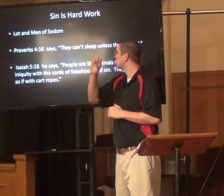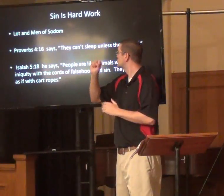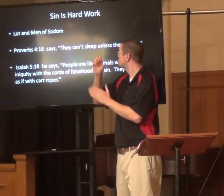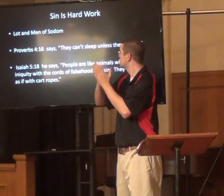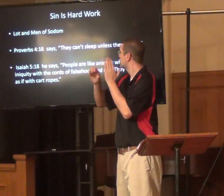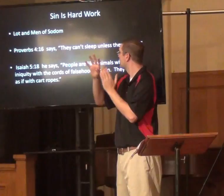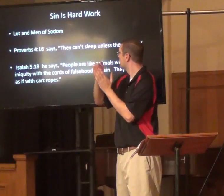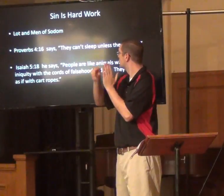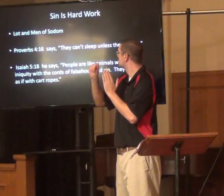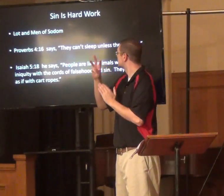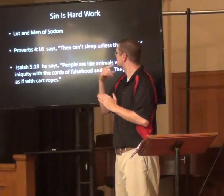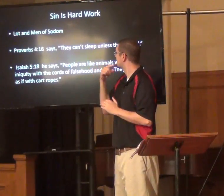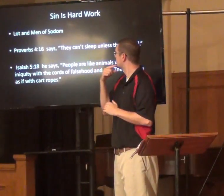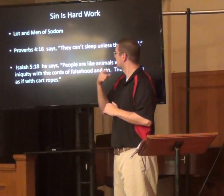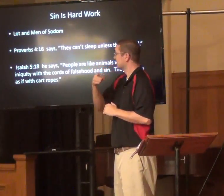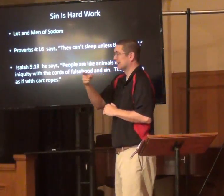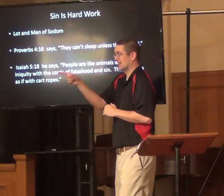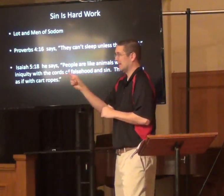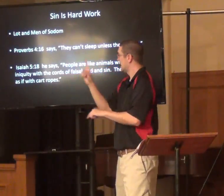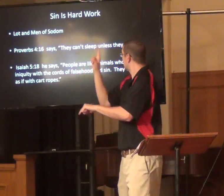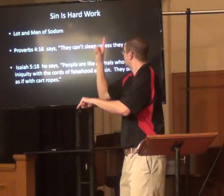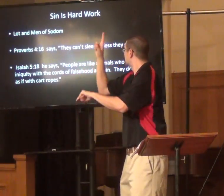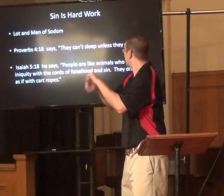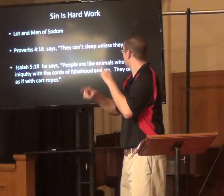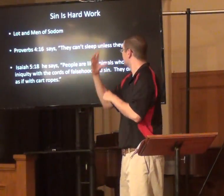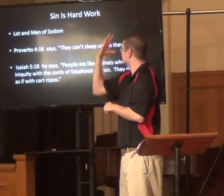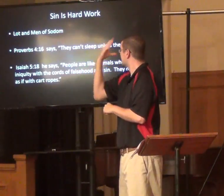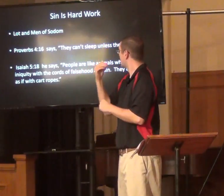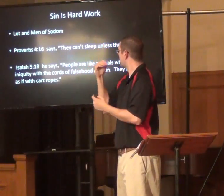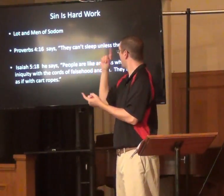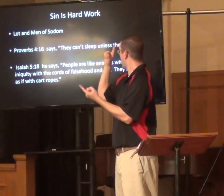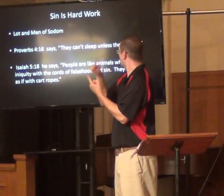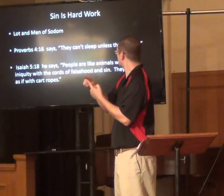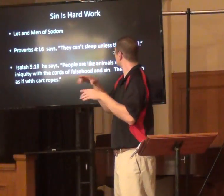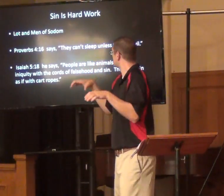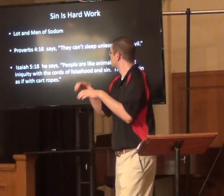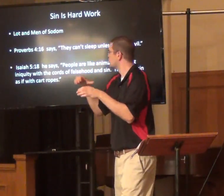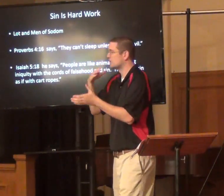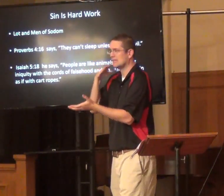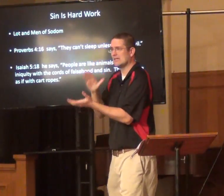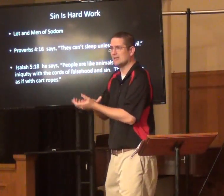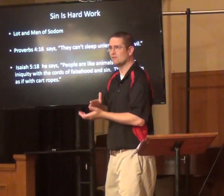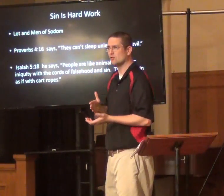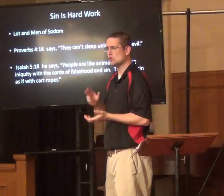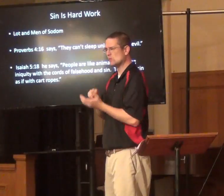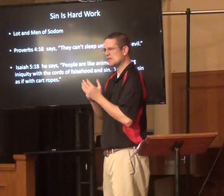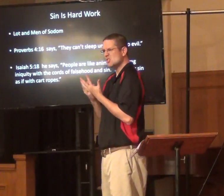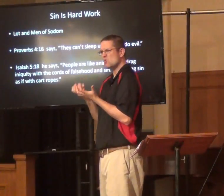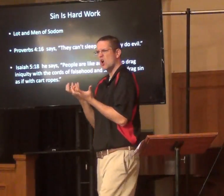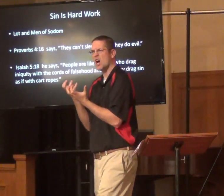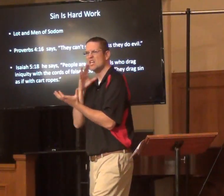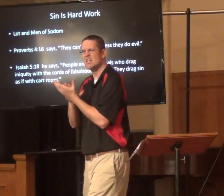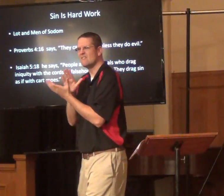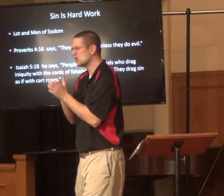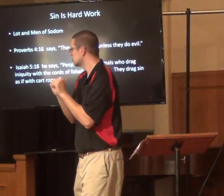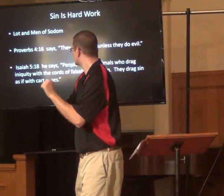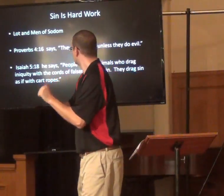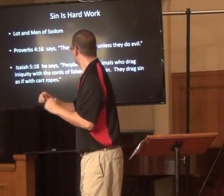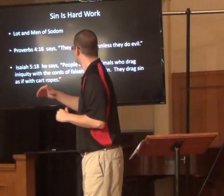In Proverbs chapter 4, verse 16, it says, they cannot sleep until they do evil. It means they really